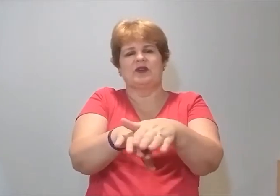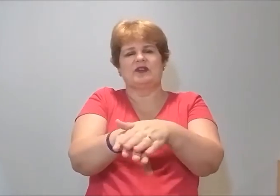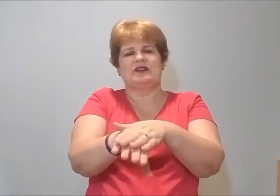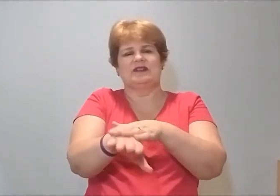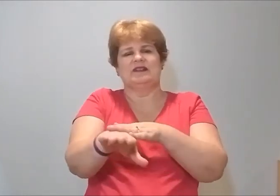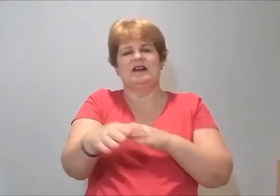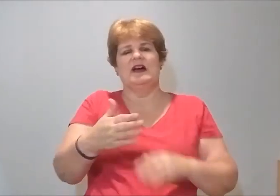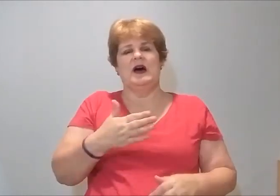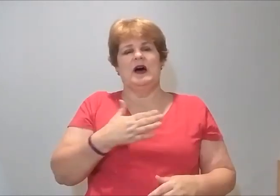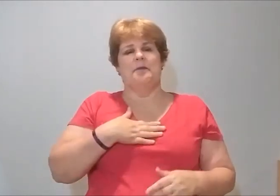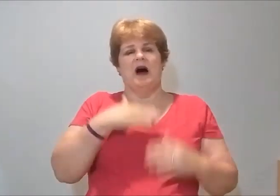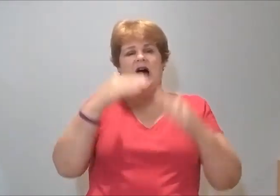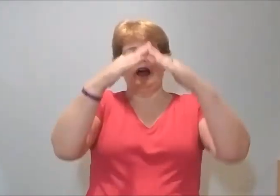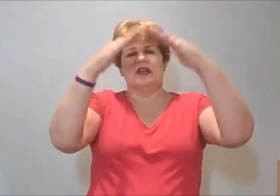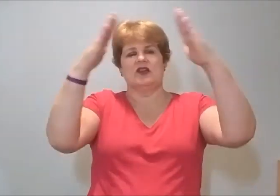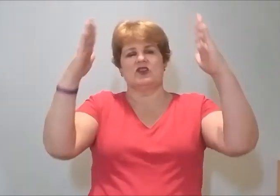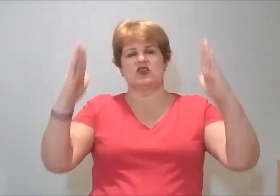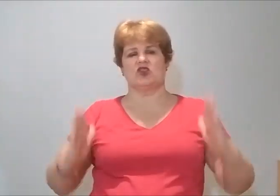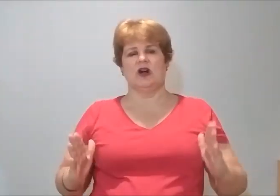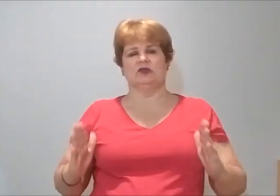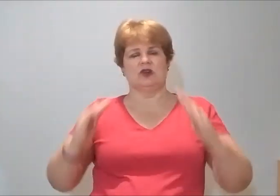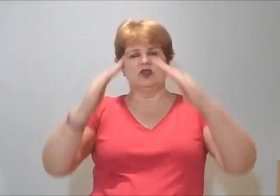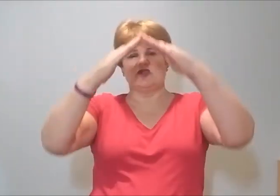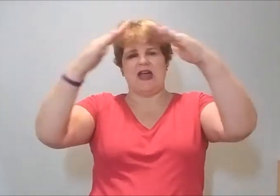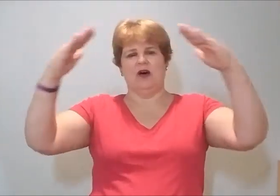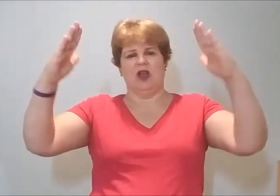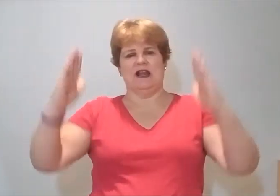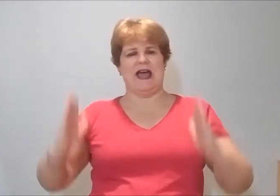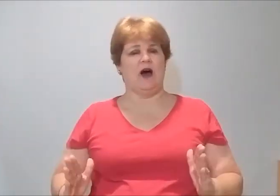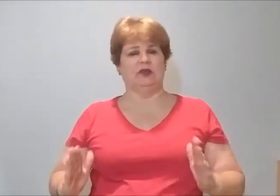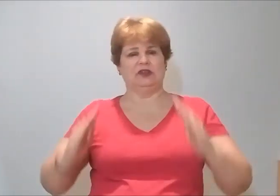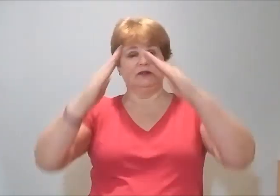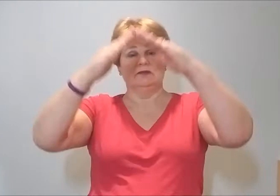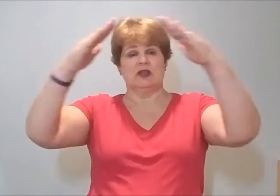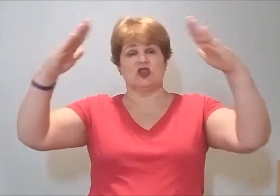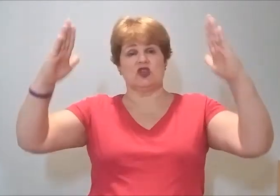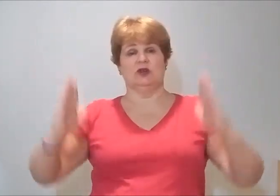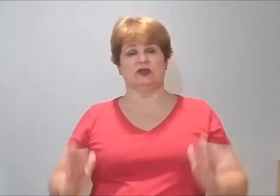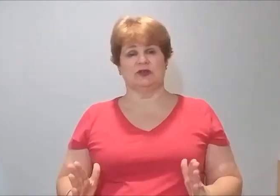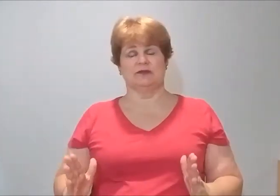comfort, my shelter, and just outline a house. Shelter.